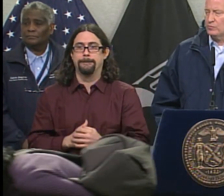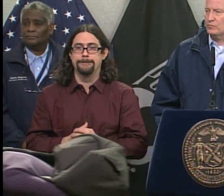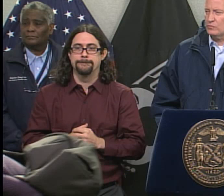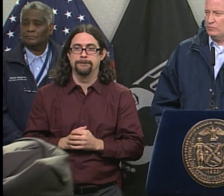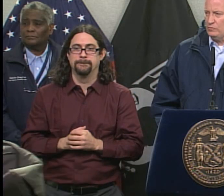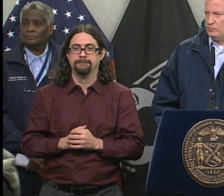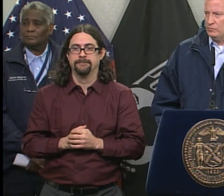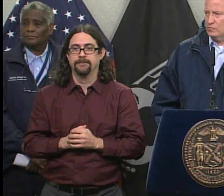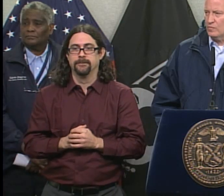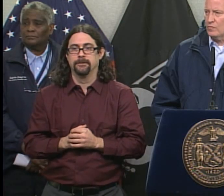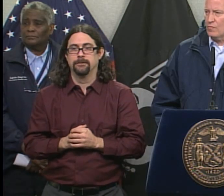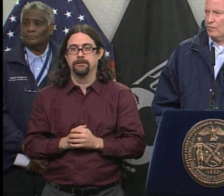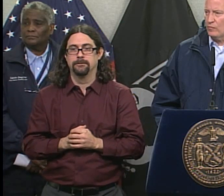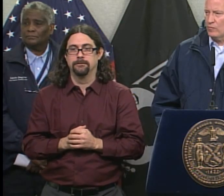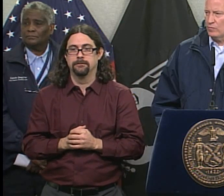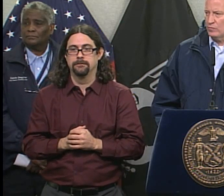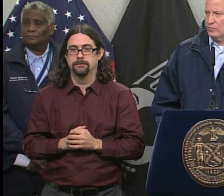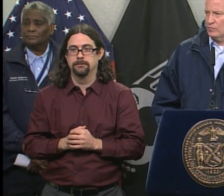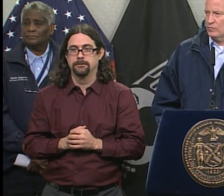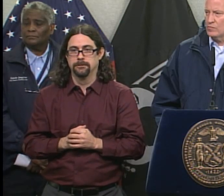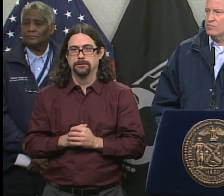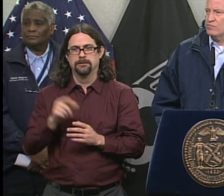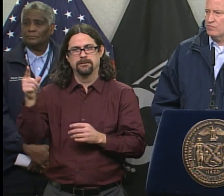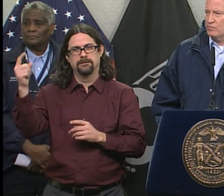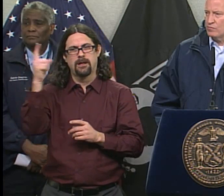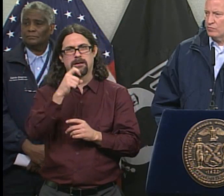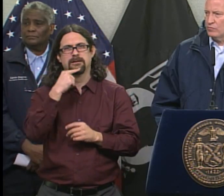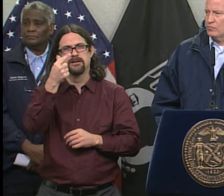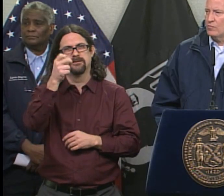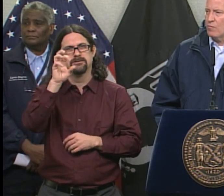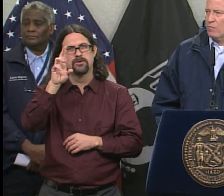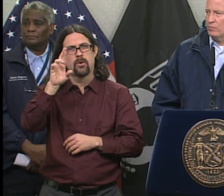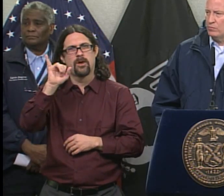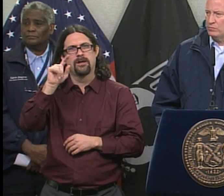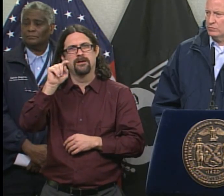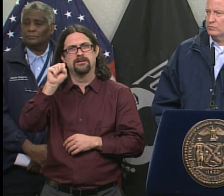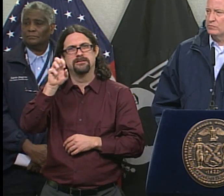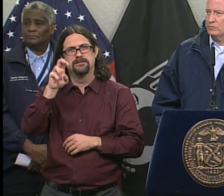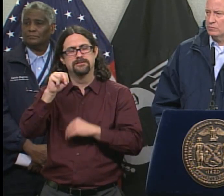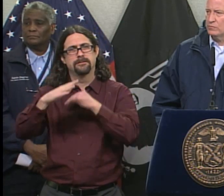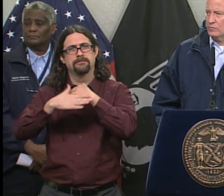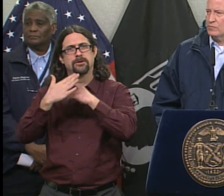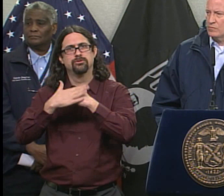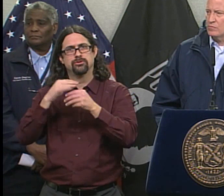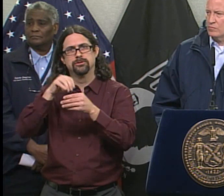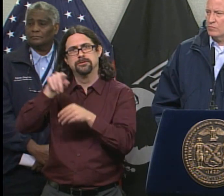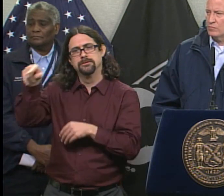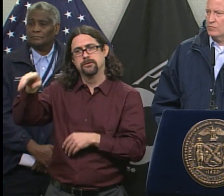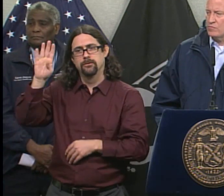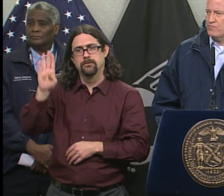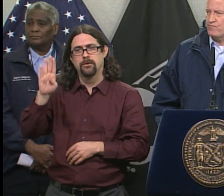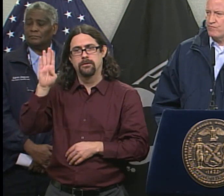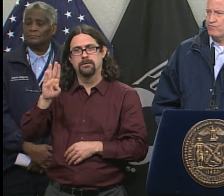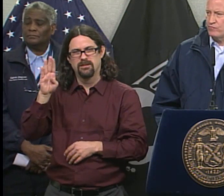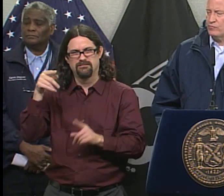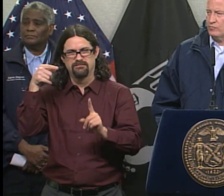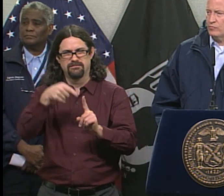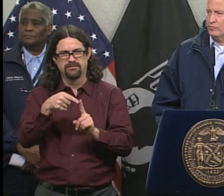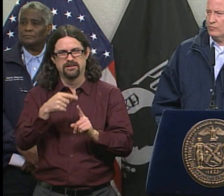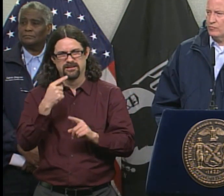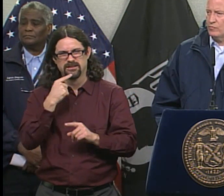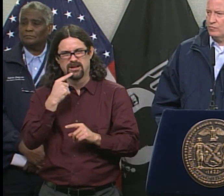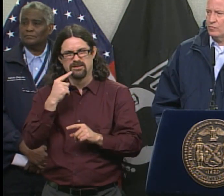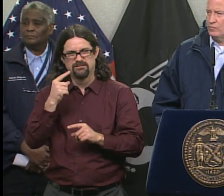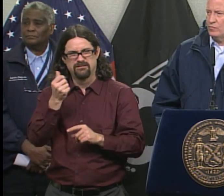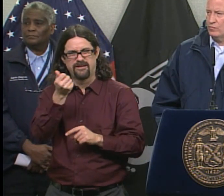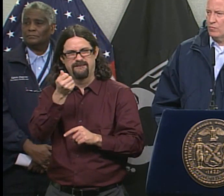in Brooklyn. There were many streets there that were only hit once, and residents wrote us about that. And then secondly,